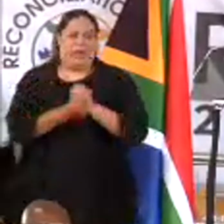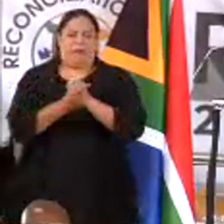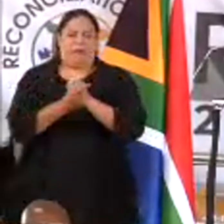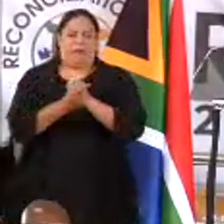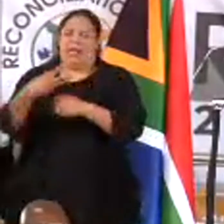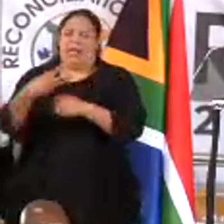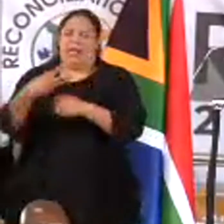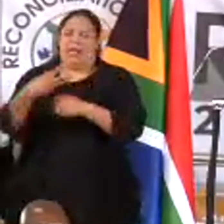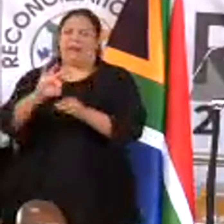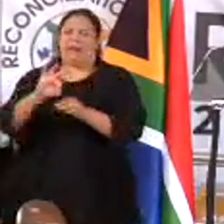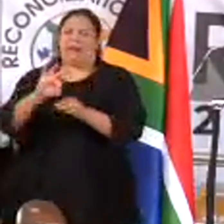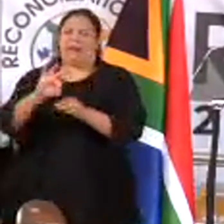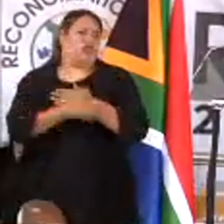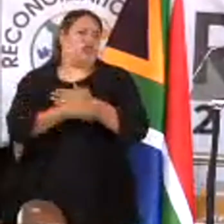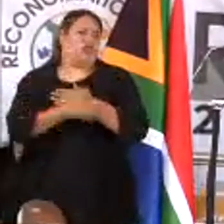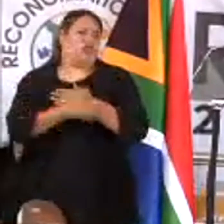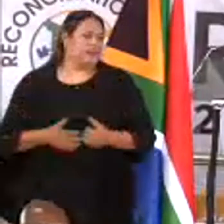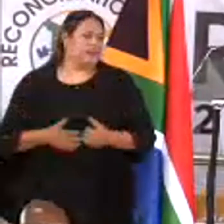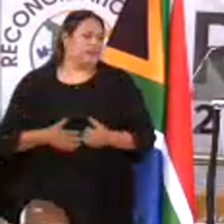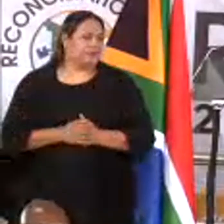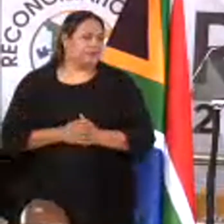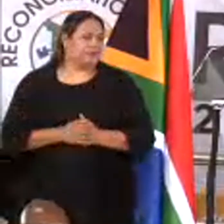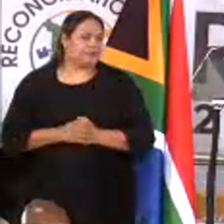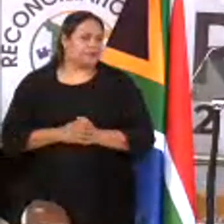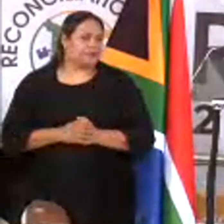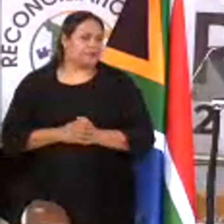that have arisen in our country.